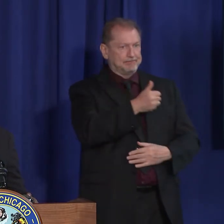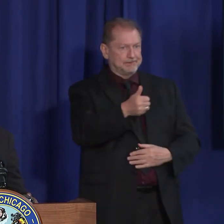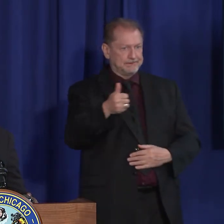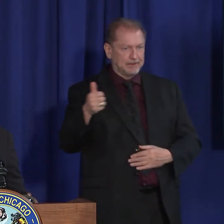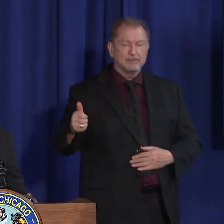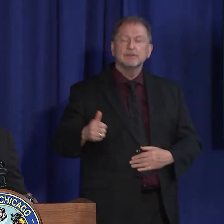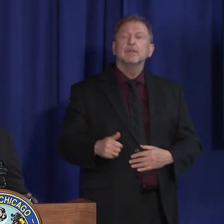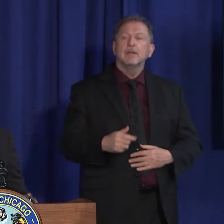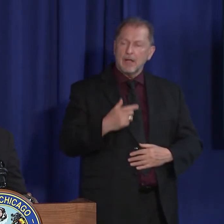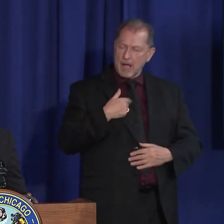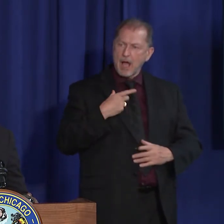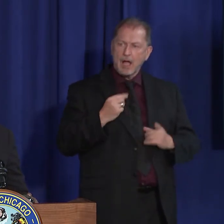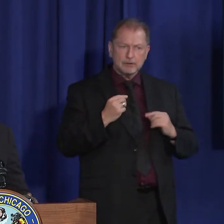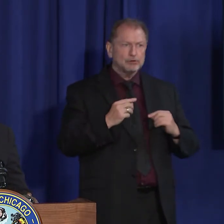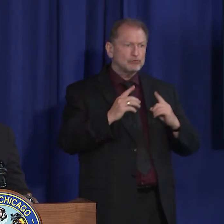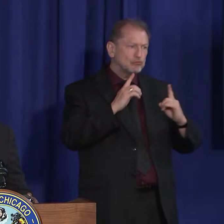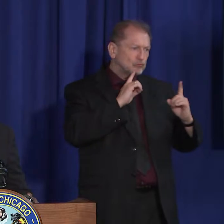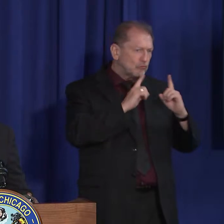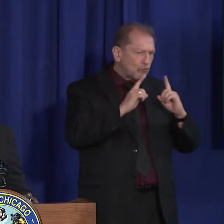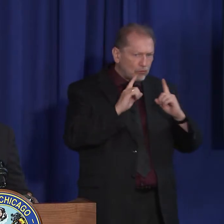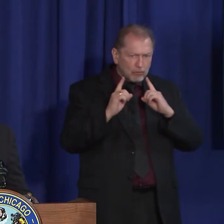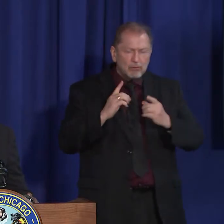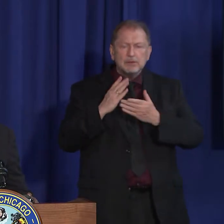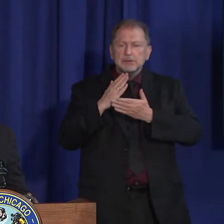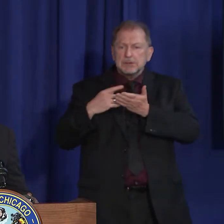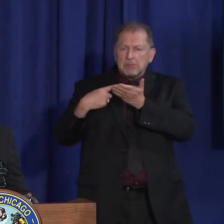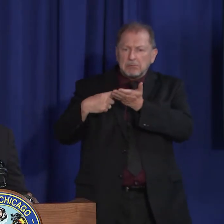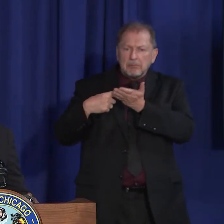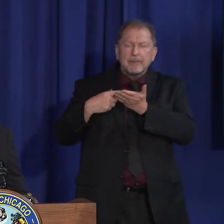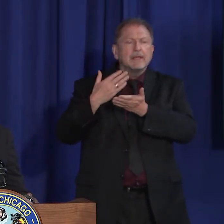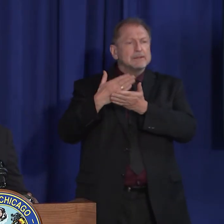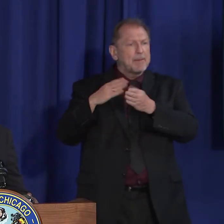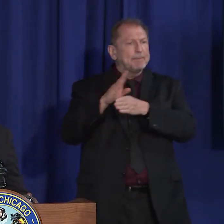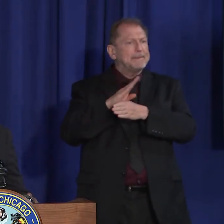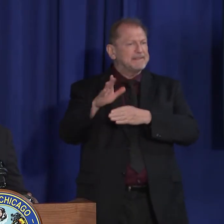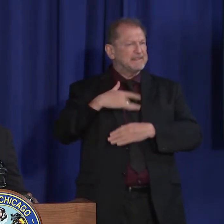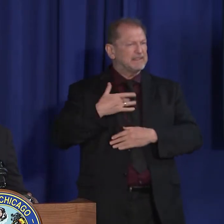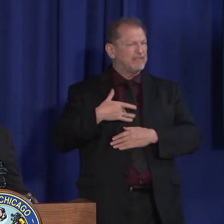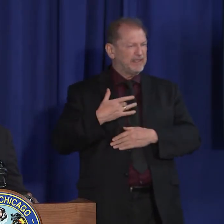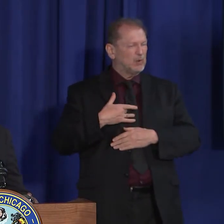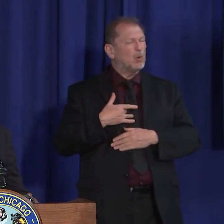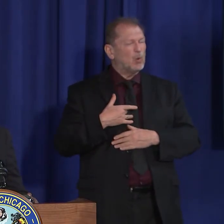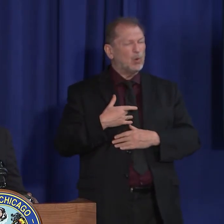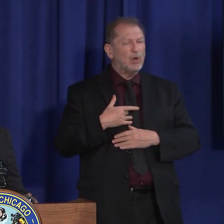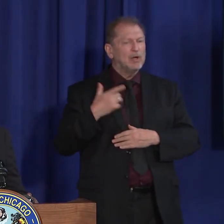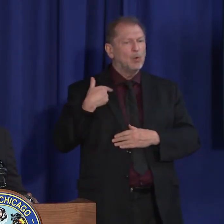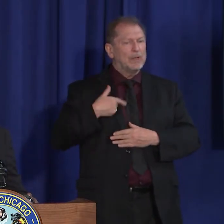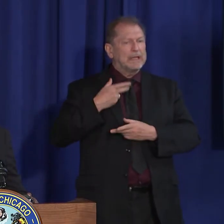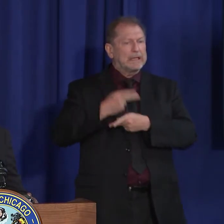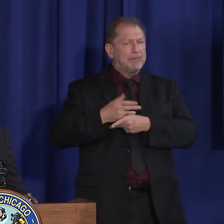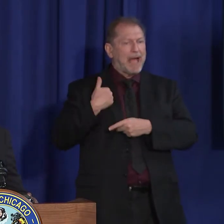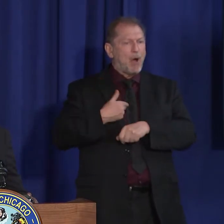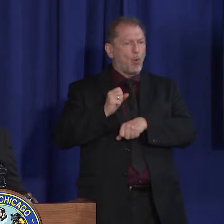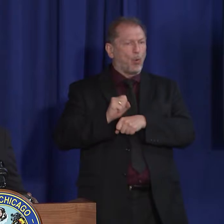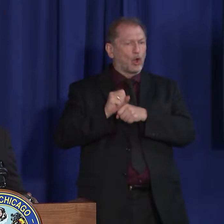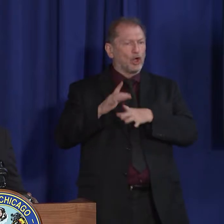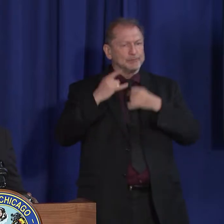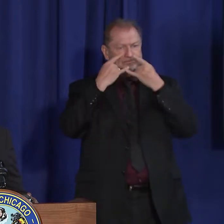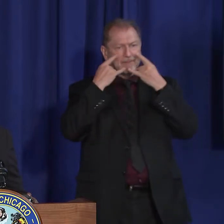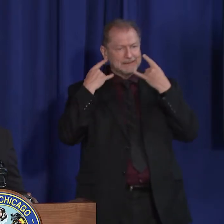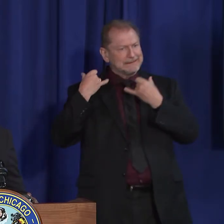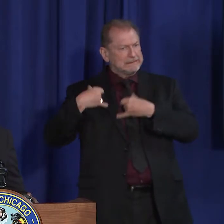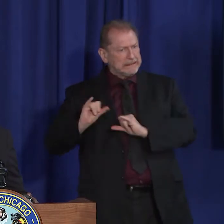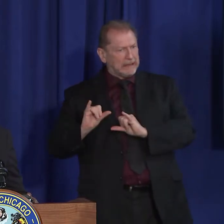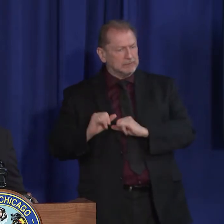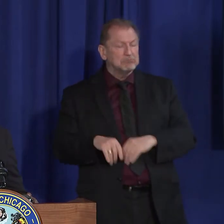been in, correspondence I've seen, that some are just simply going to keep enforcing, whether it's a mask mandate or